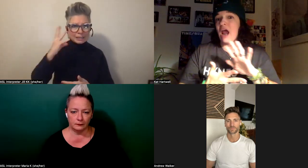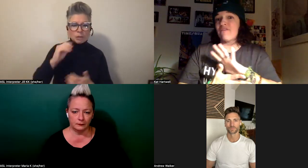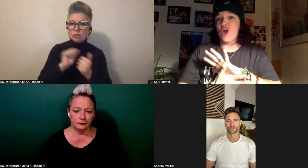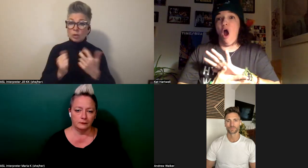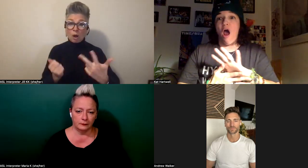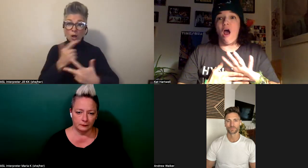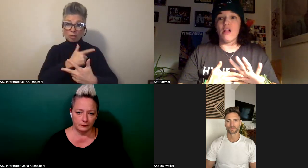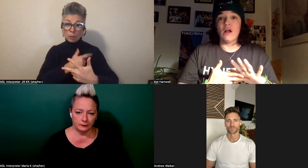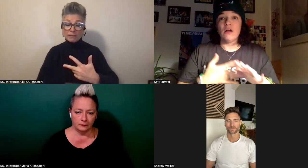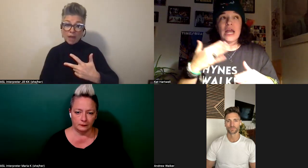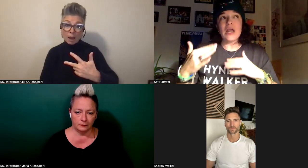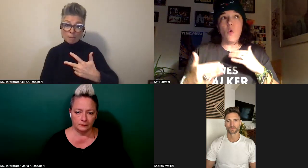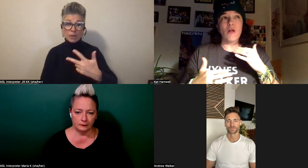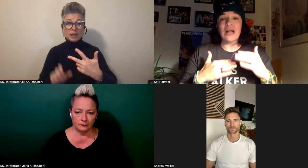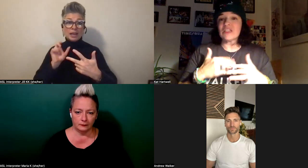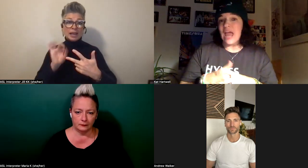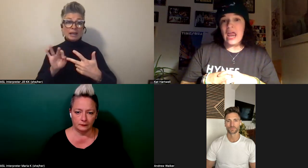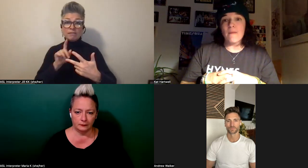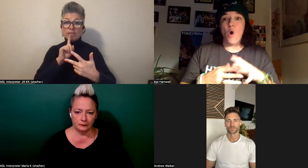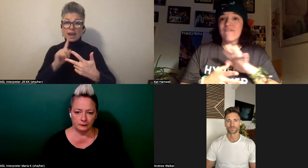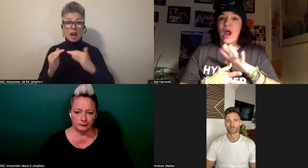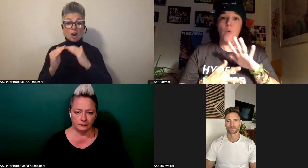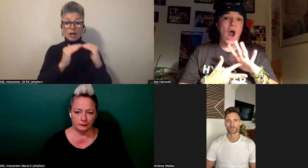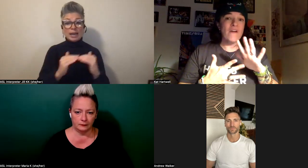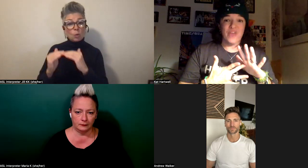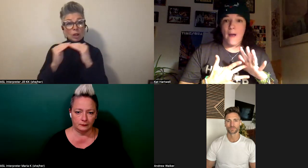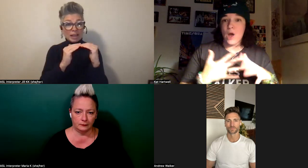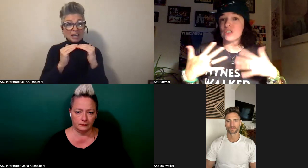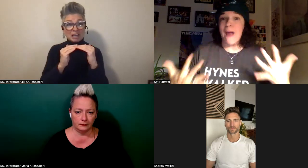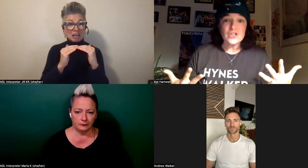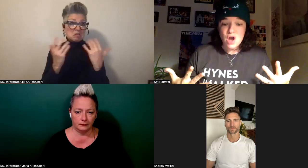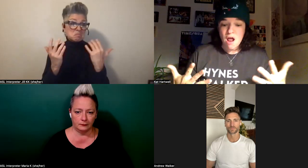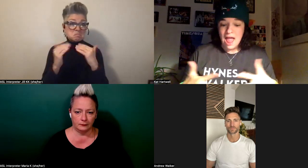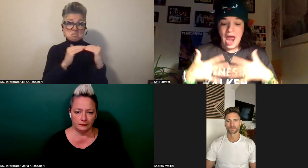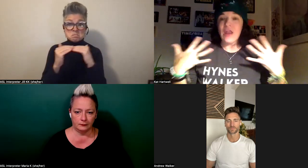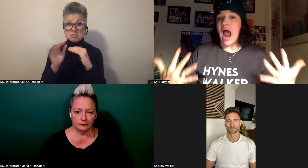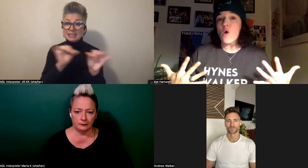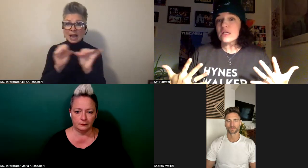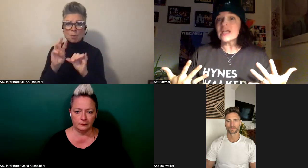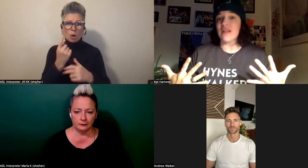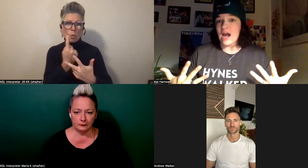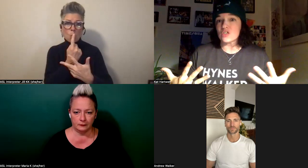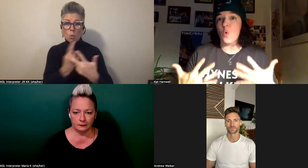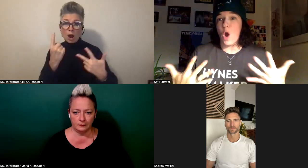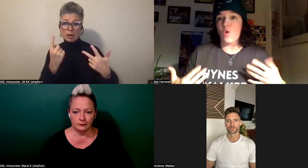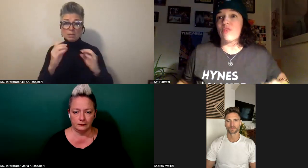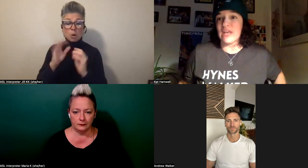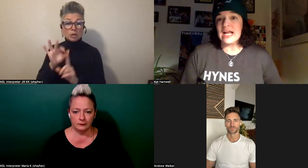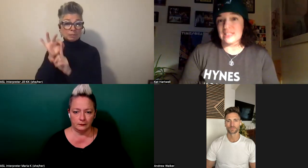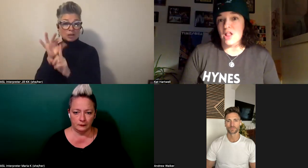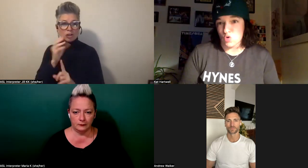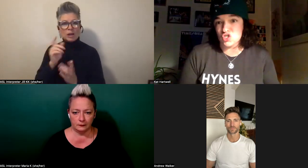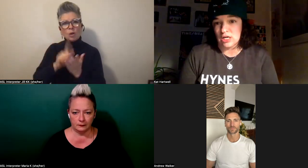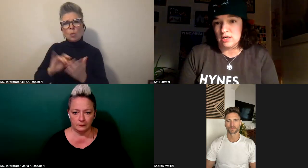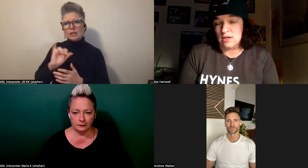them, and if they are equally the same, or one of them a better, and how is it like to work with